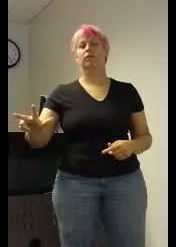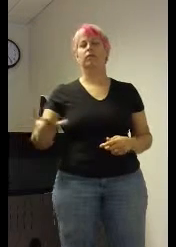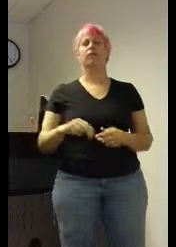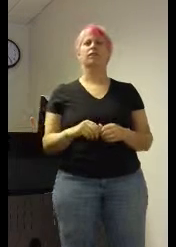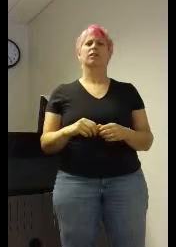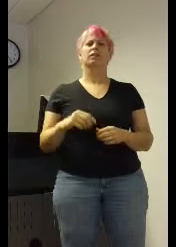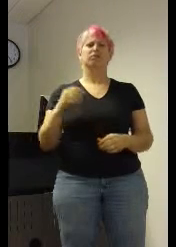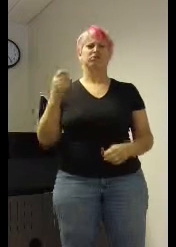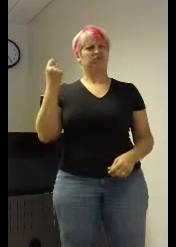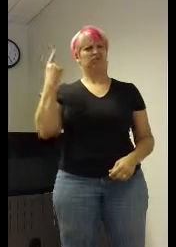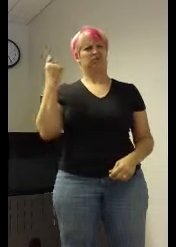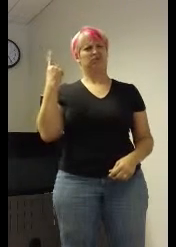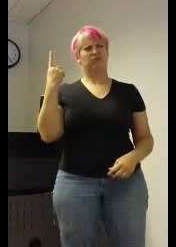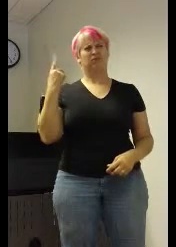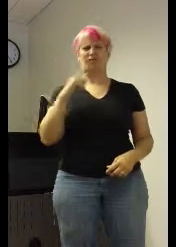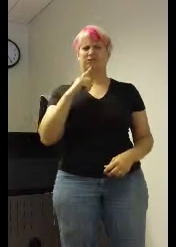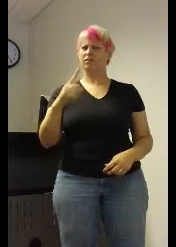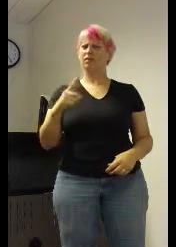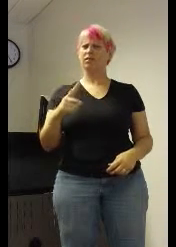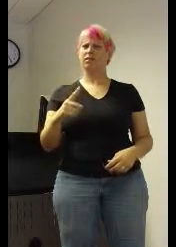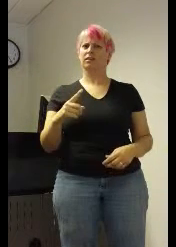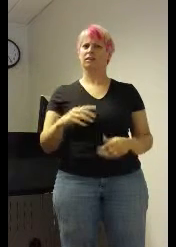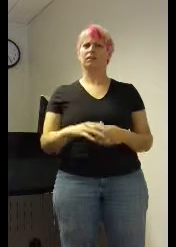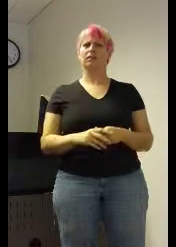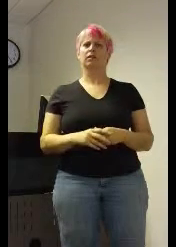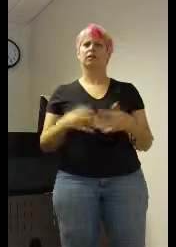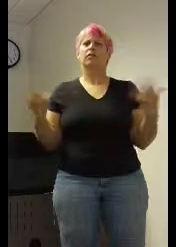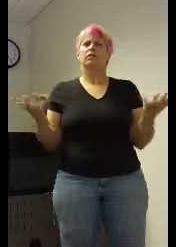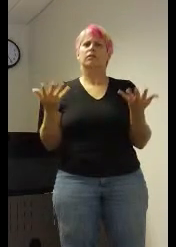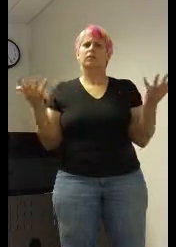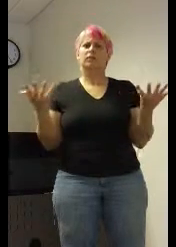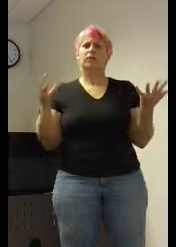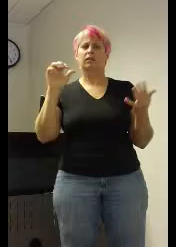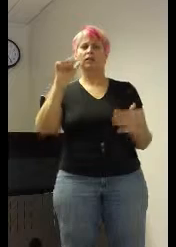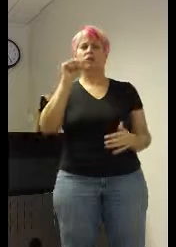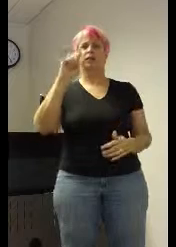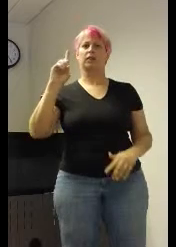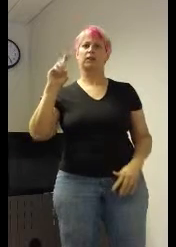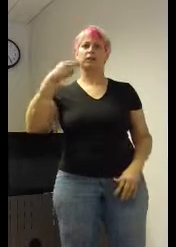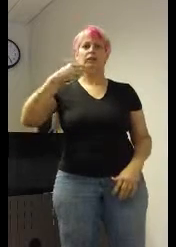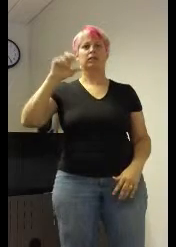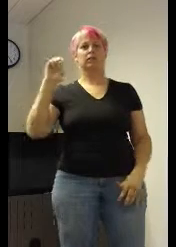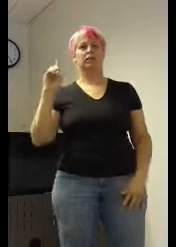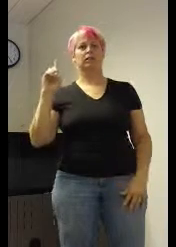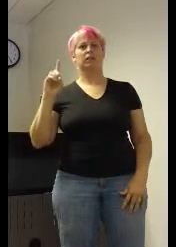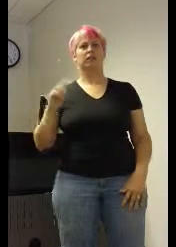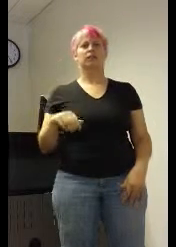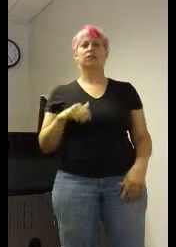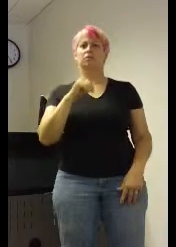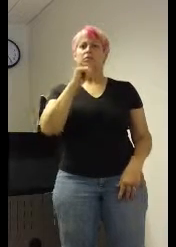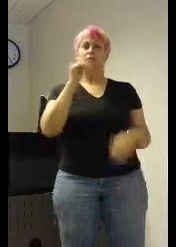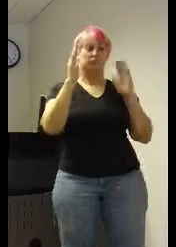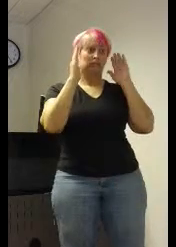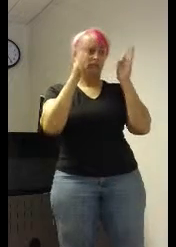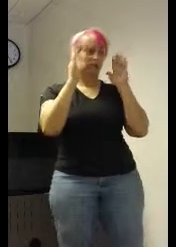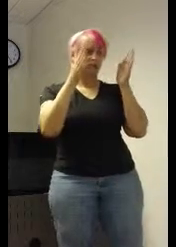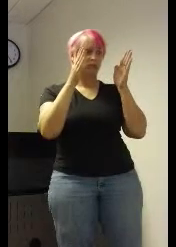say, really? What is ADHD? Having trouble paying attention? Being impulsive. What